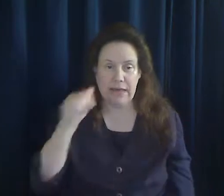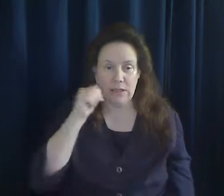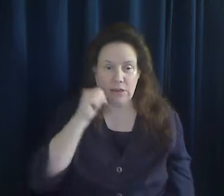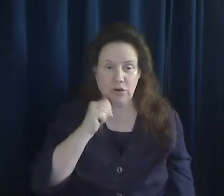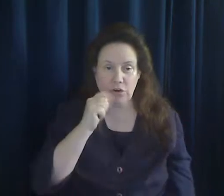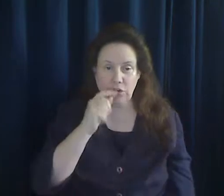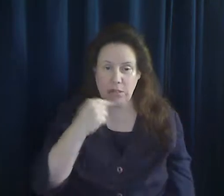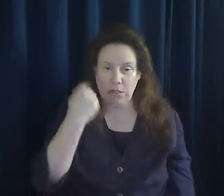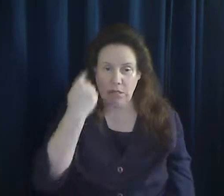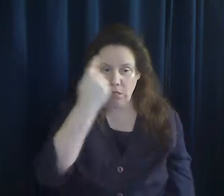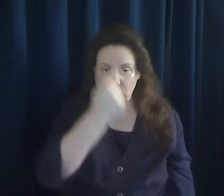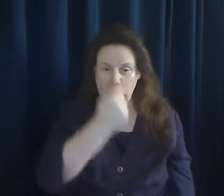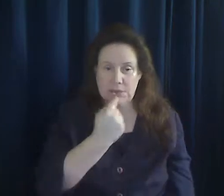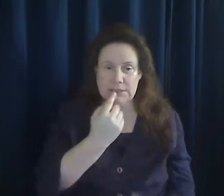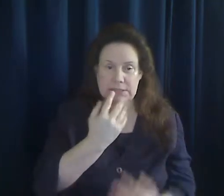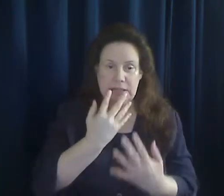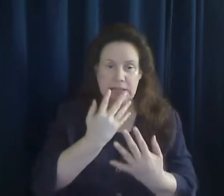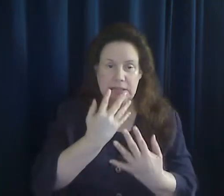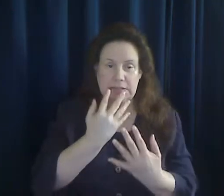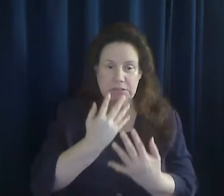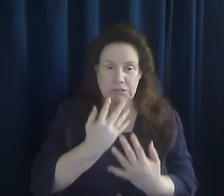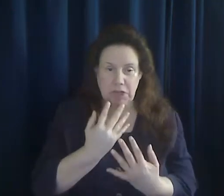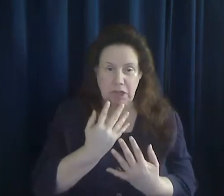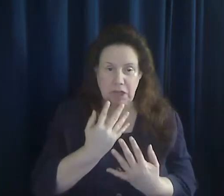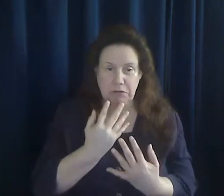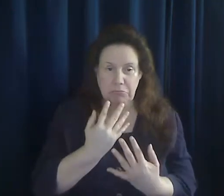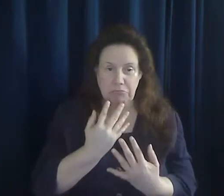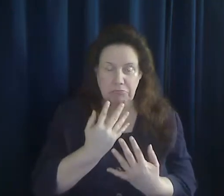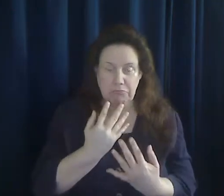That girl looks sad.